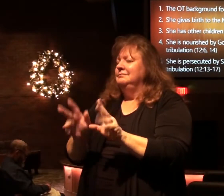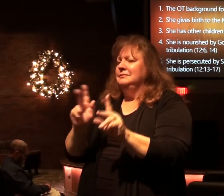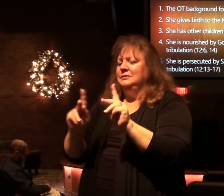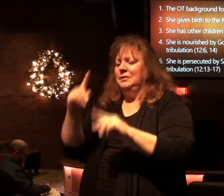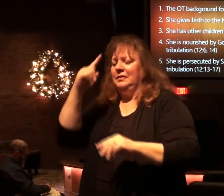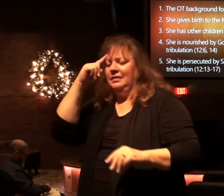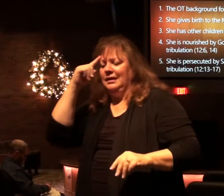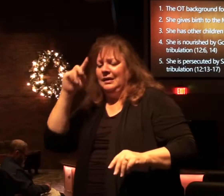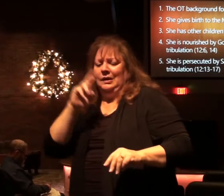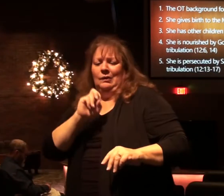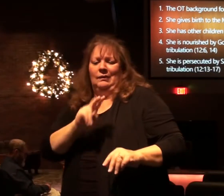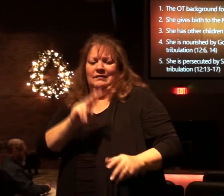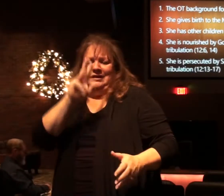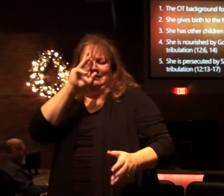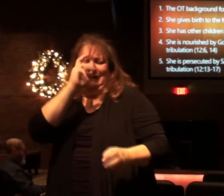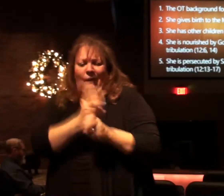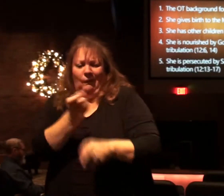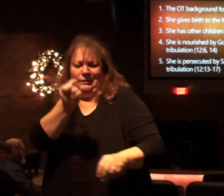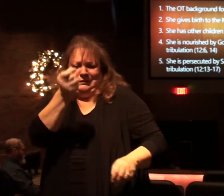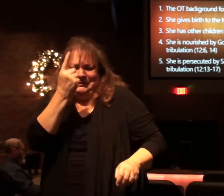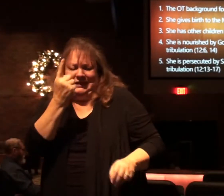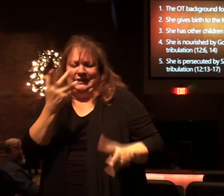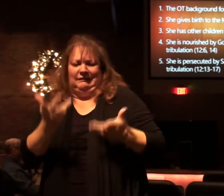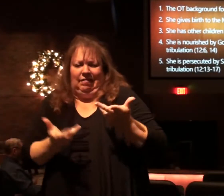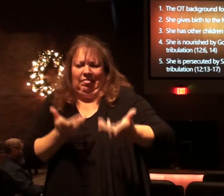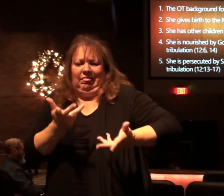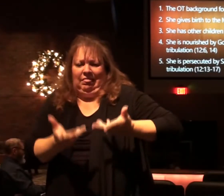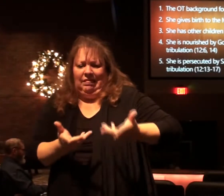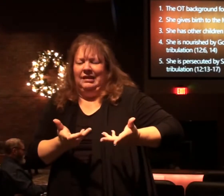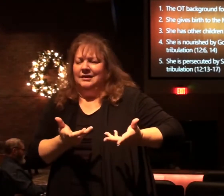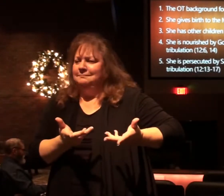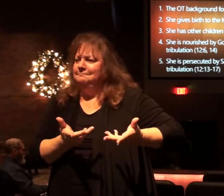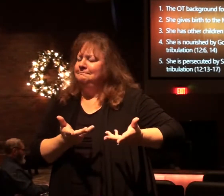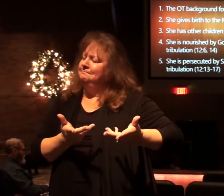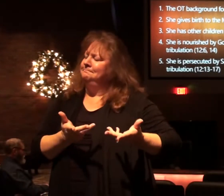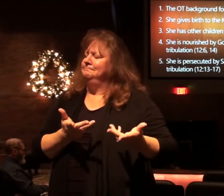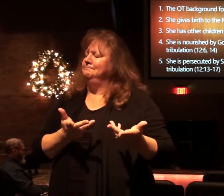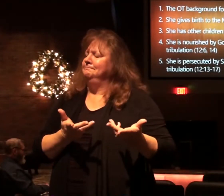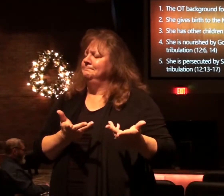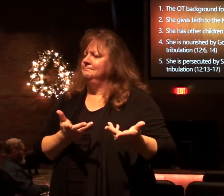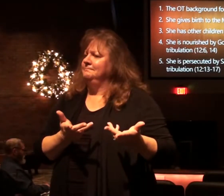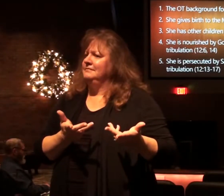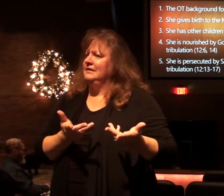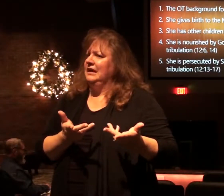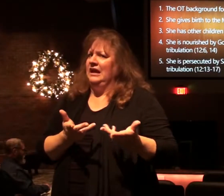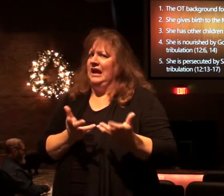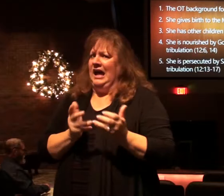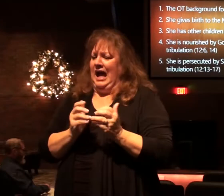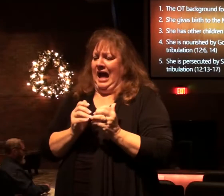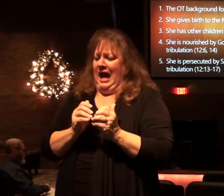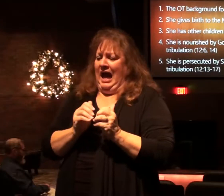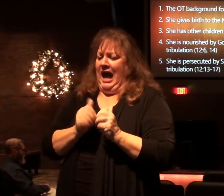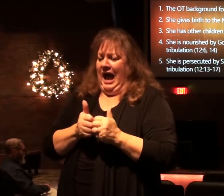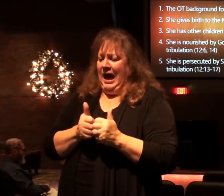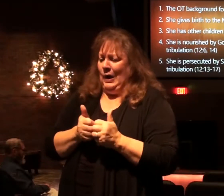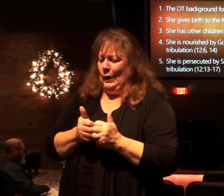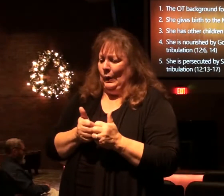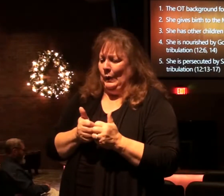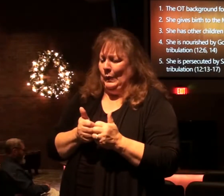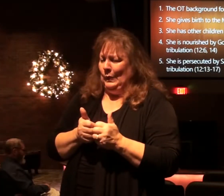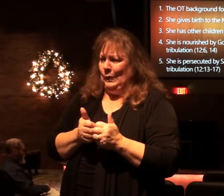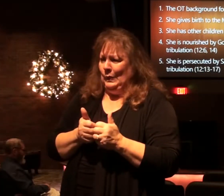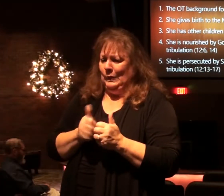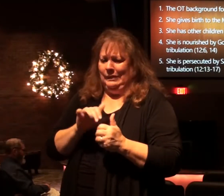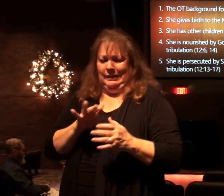think Revelation is difficult to understand. I mean, I don't know how you make